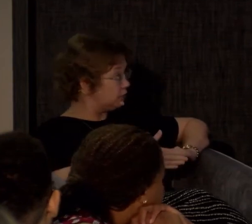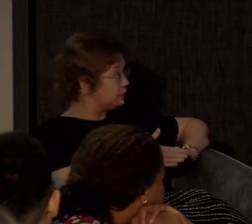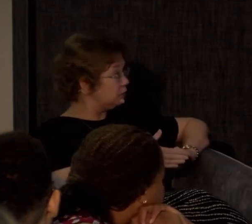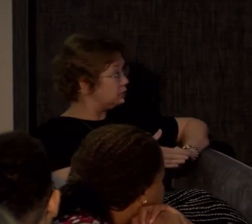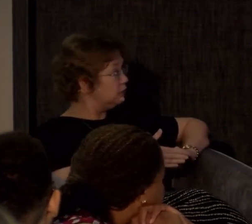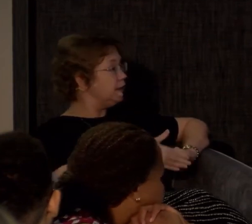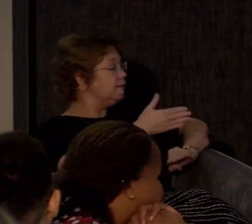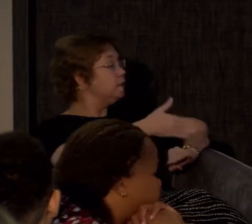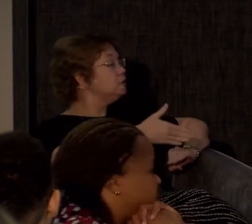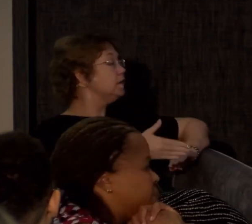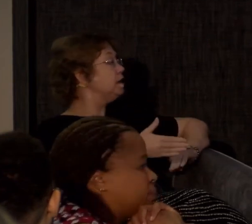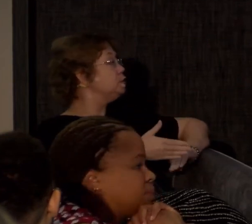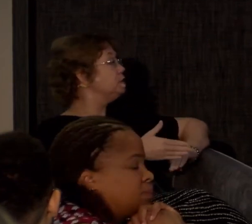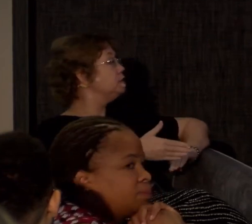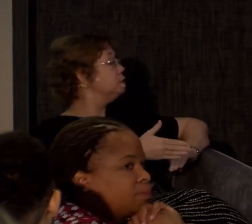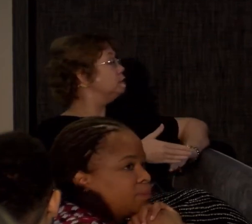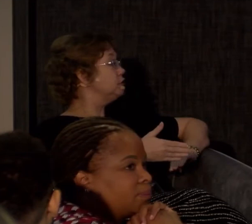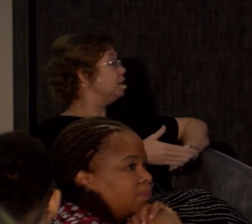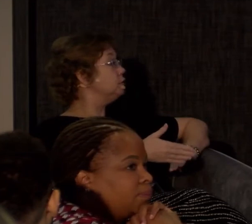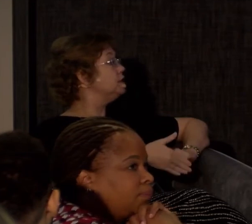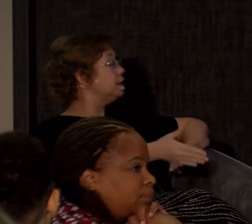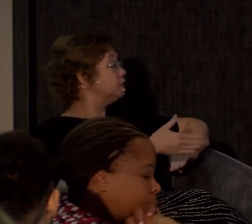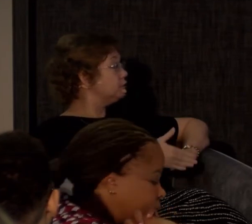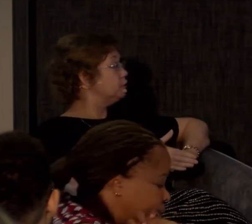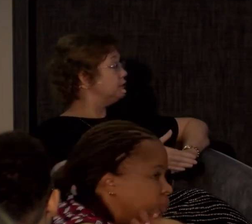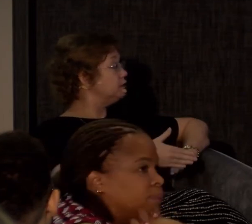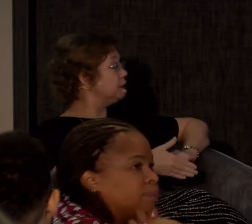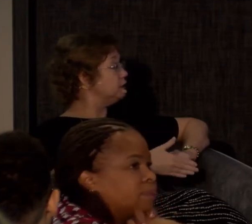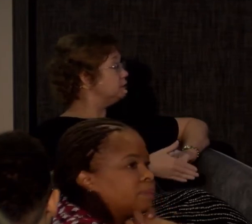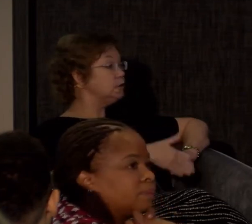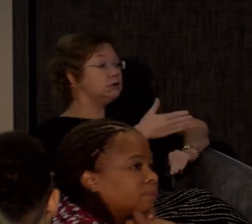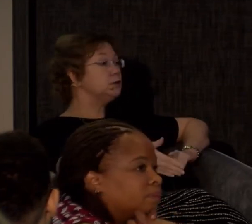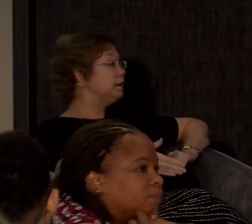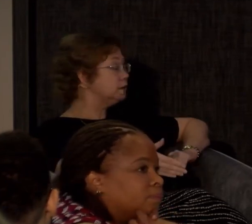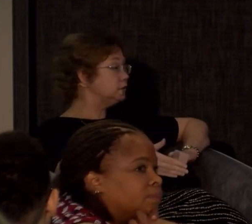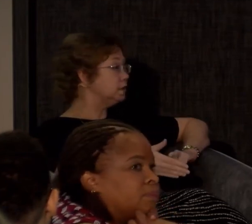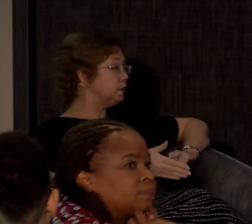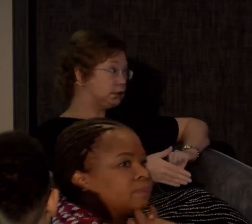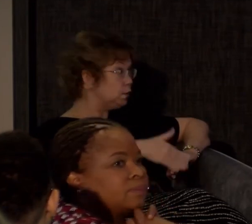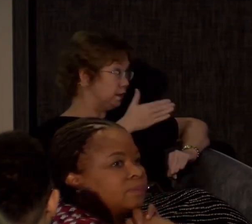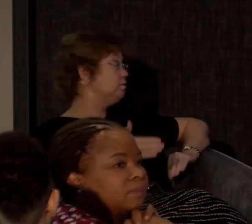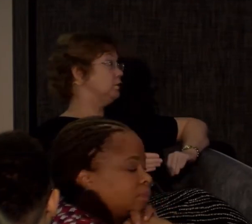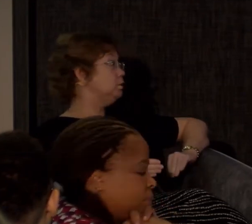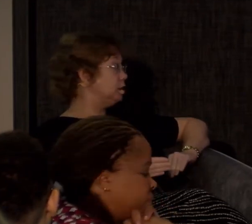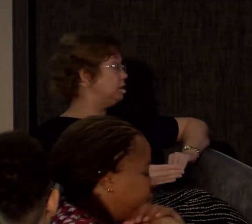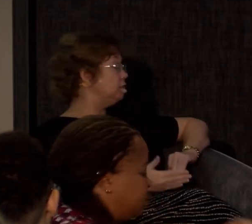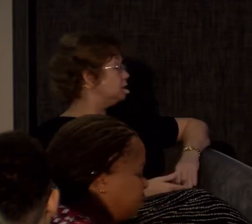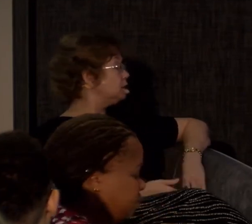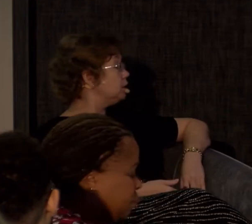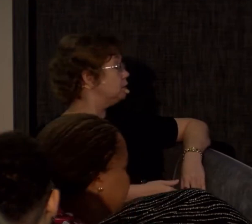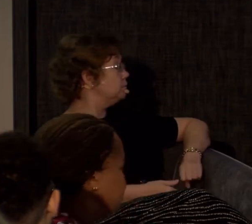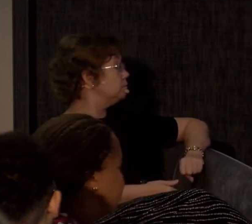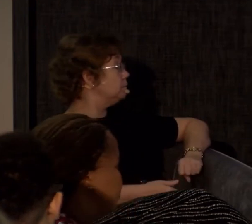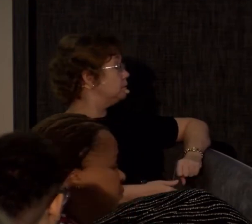gave ourselves. And those timelines were determined to say, how do we save us from a failed state? So if we're not going to make those timelines, we're definitely becoming a failed